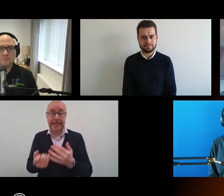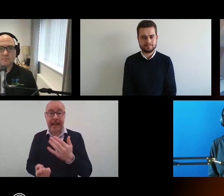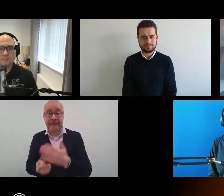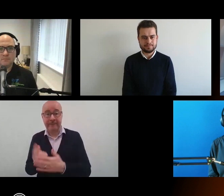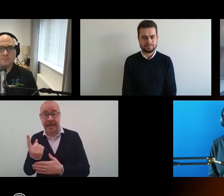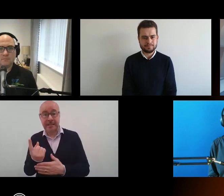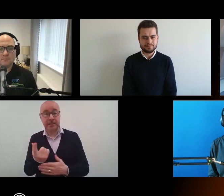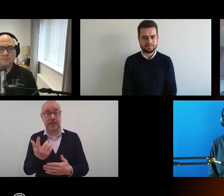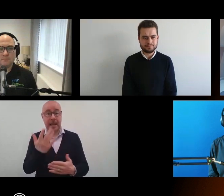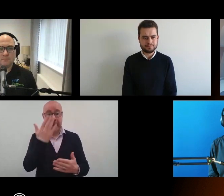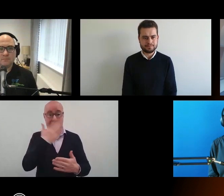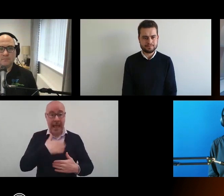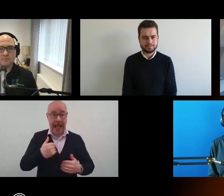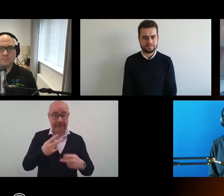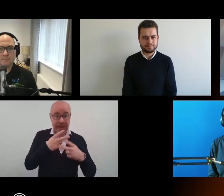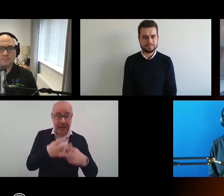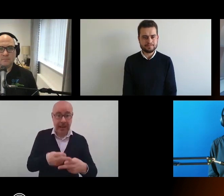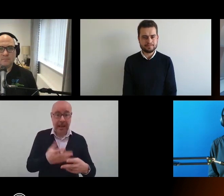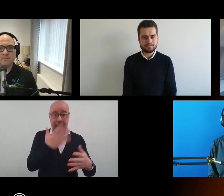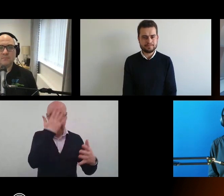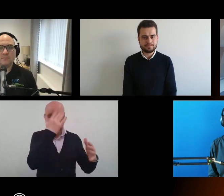So I set up